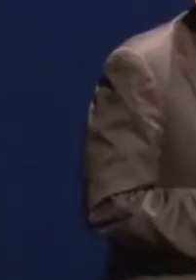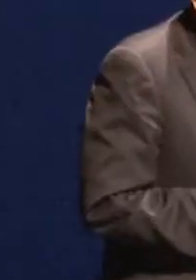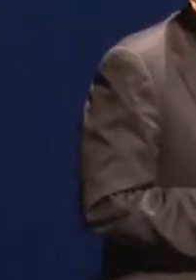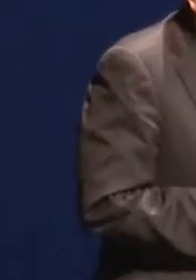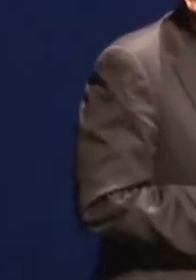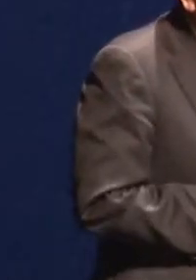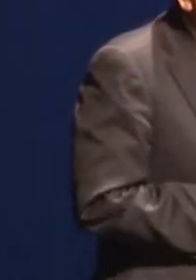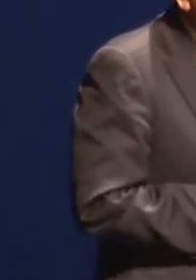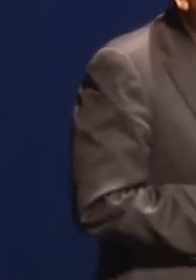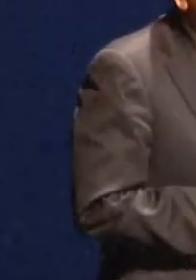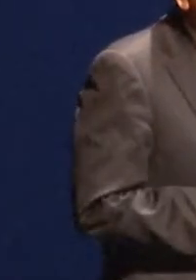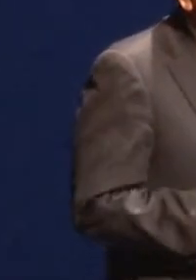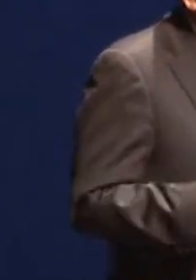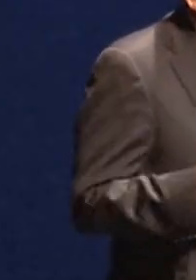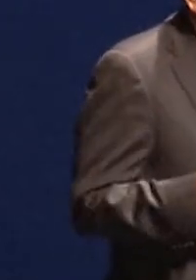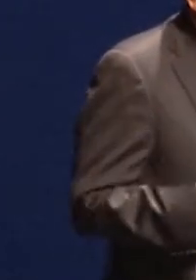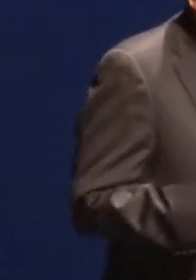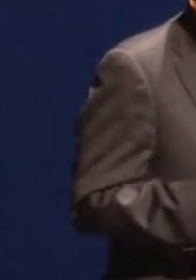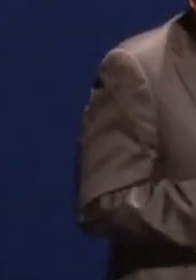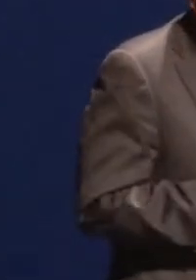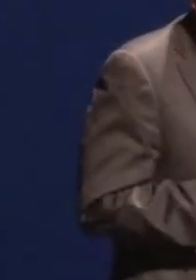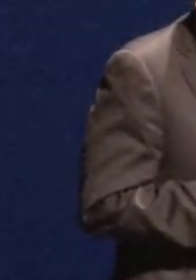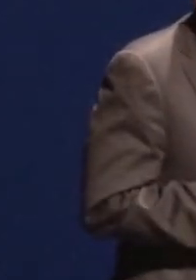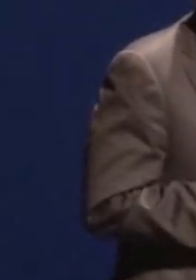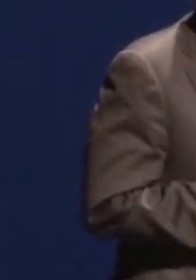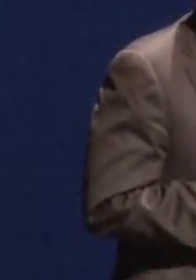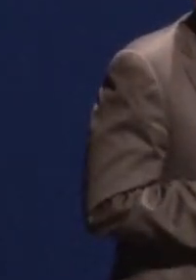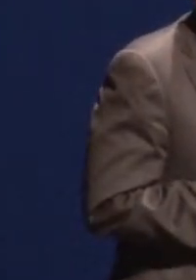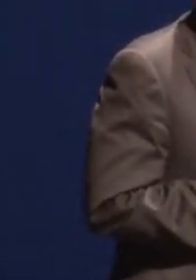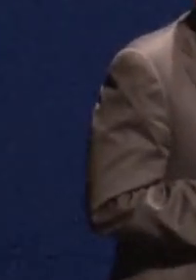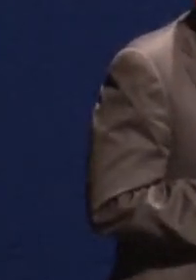I am so humbled,